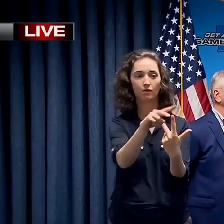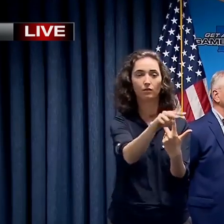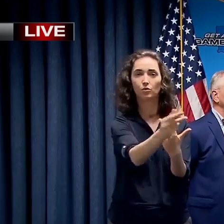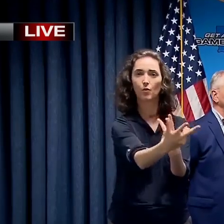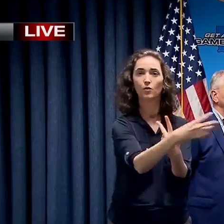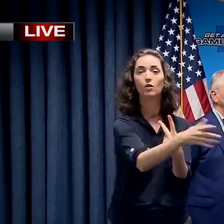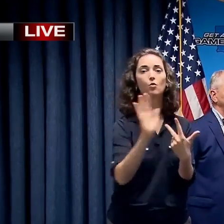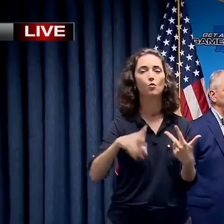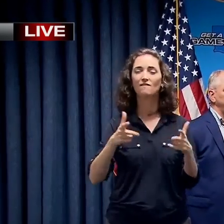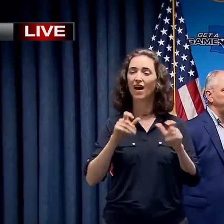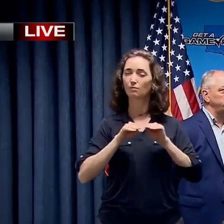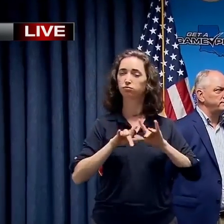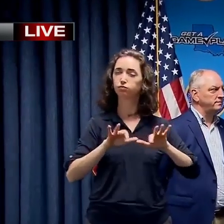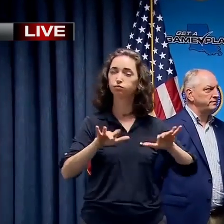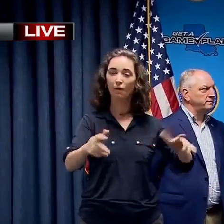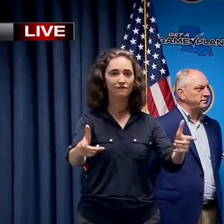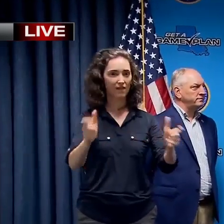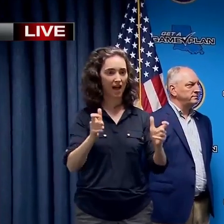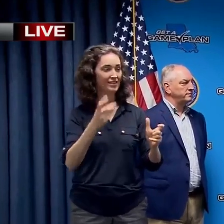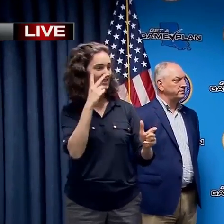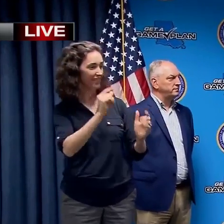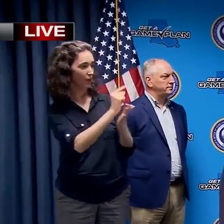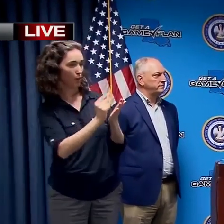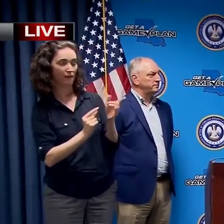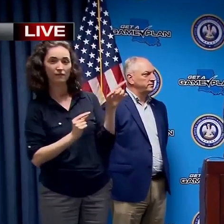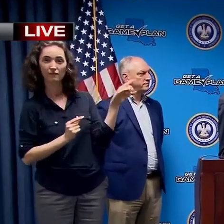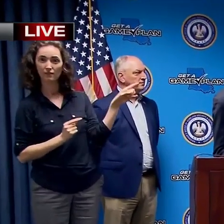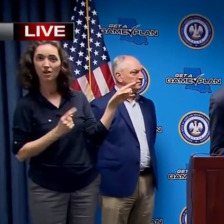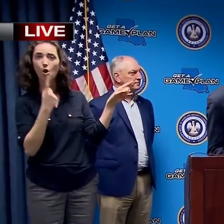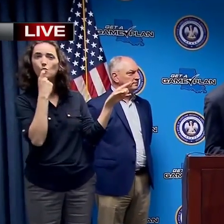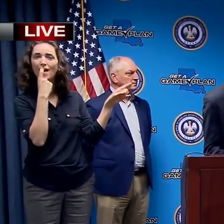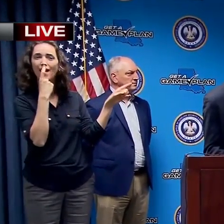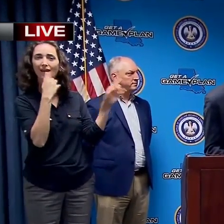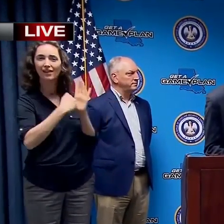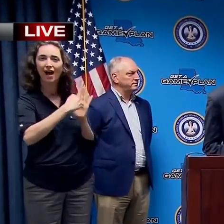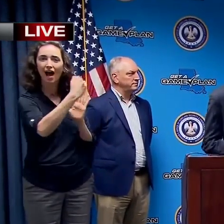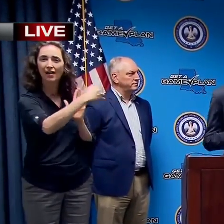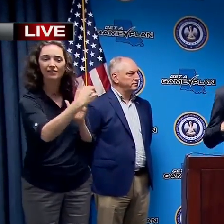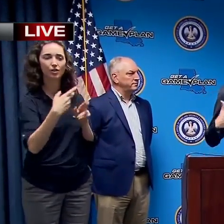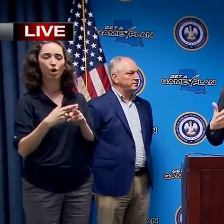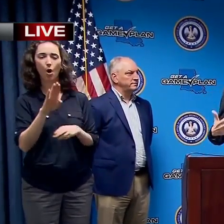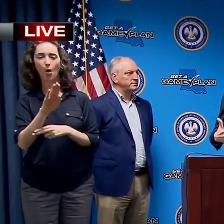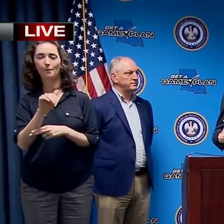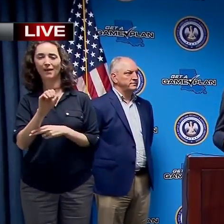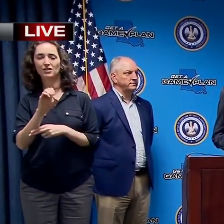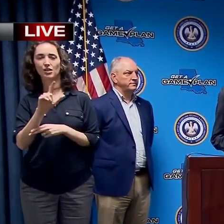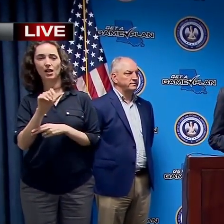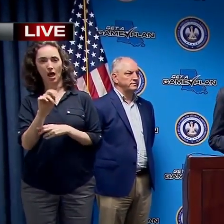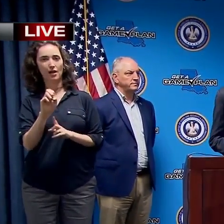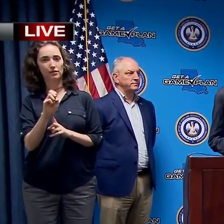really rapid rise in cases. And if we look at this graph, the thin red line there that says baseline depicts that